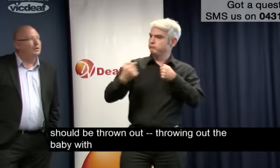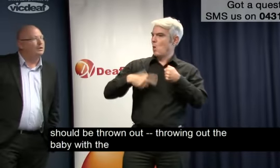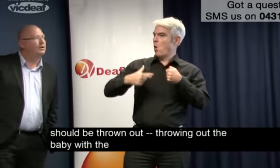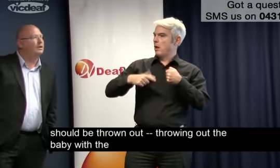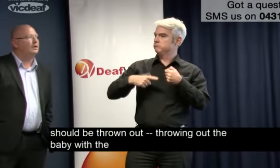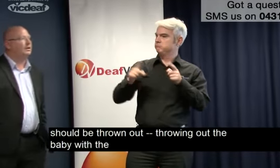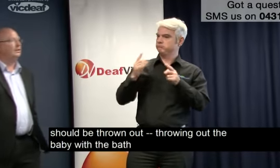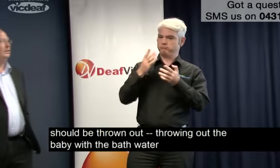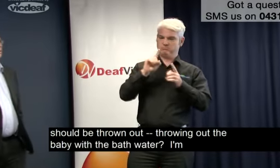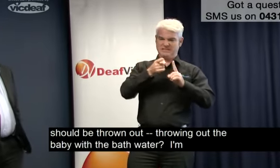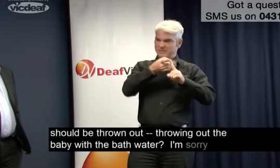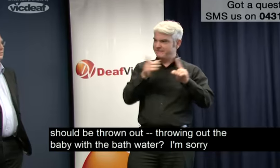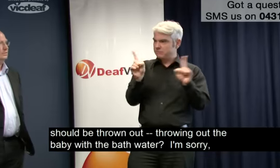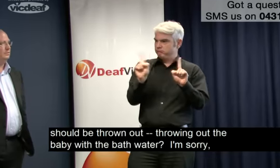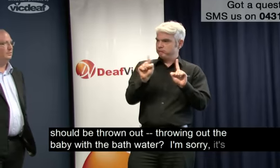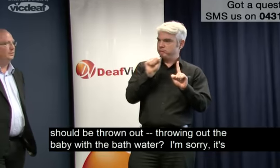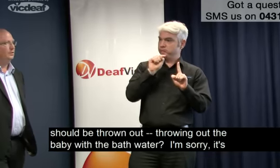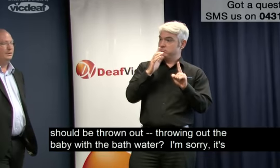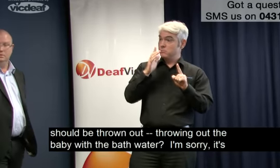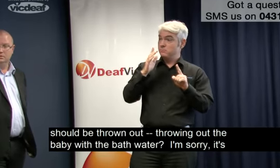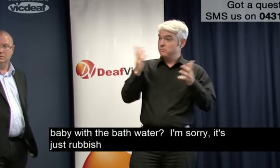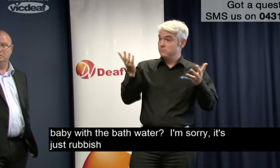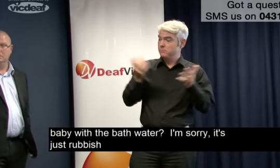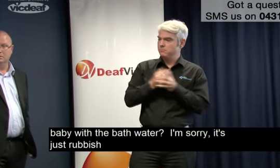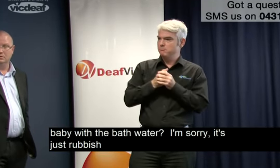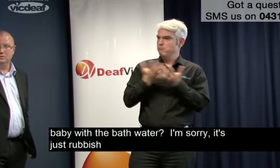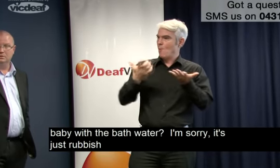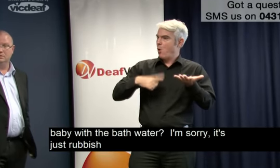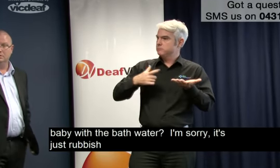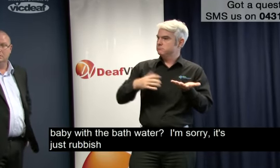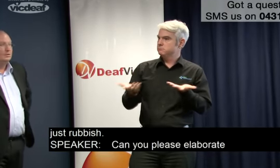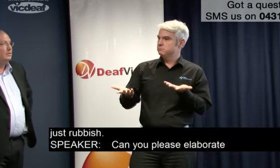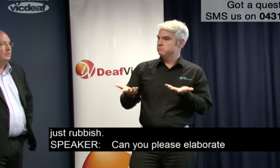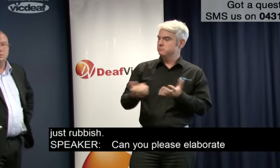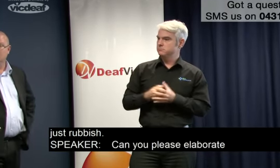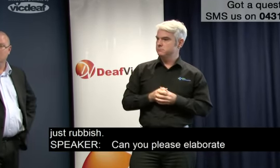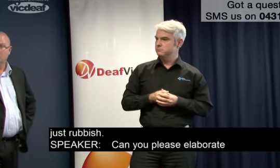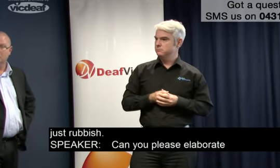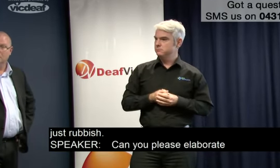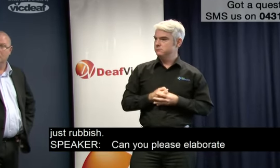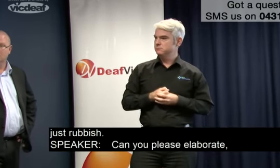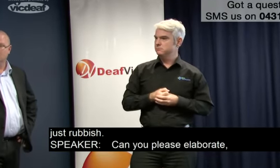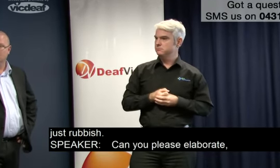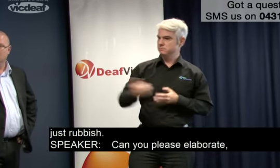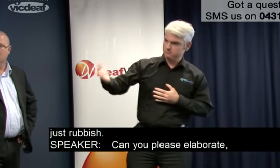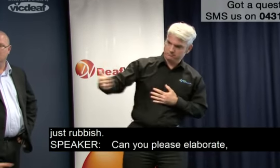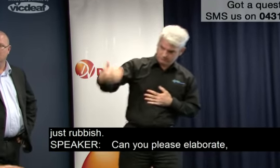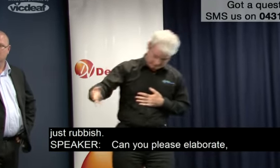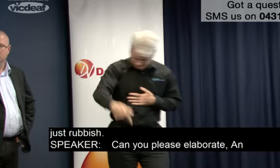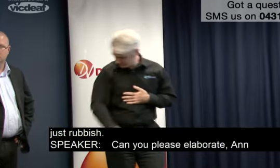Can you please elaborate, Anne, on what it is specifically that you're unhappy with, Everything, Todd, seriously. and why